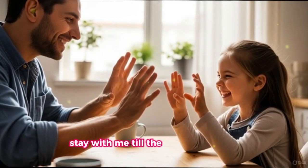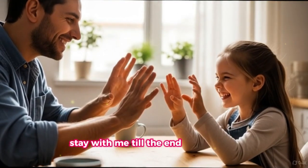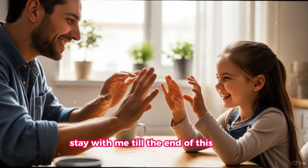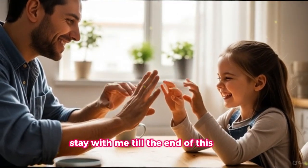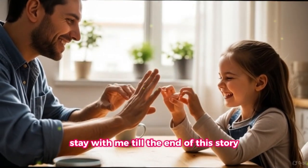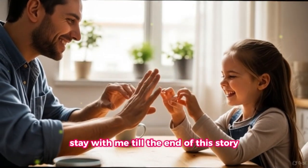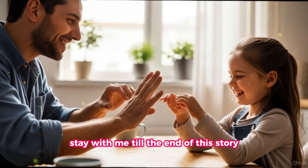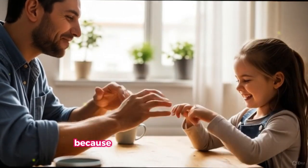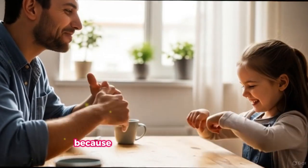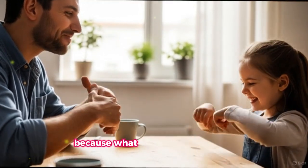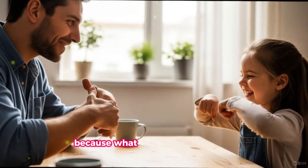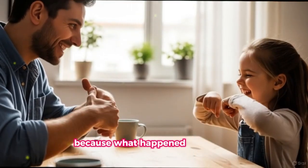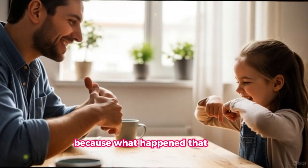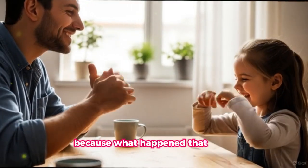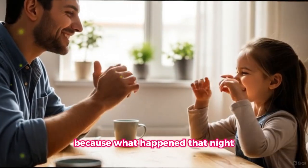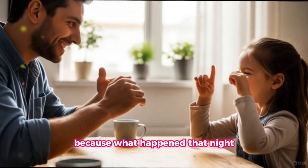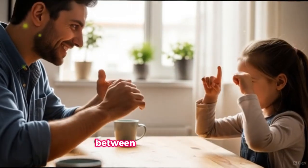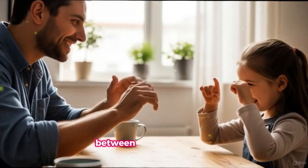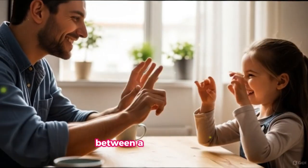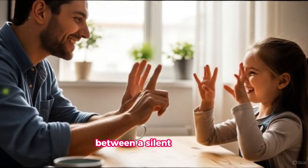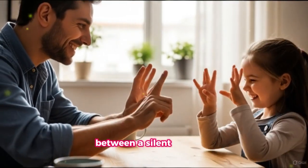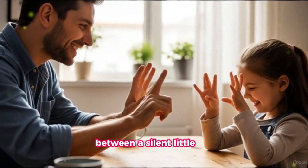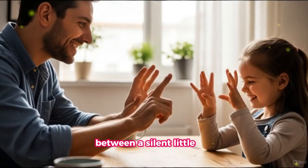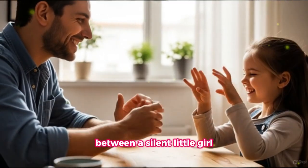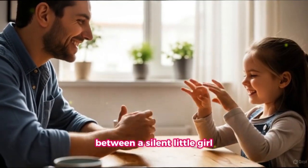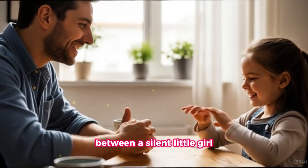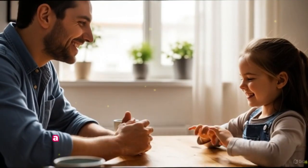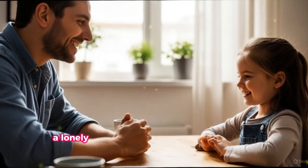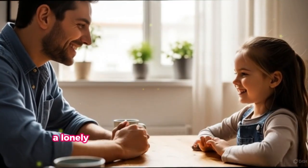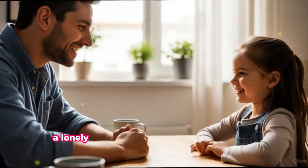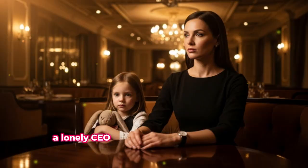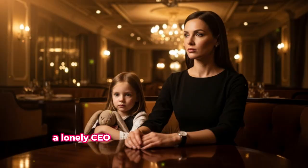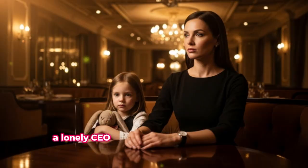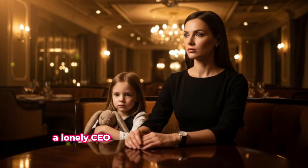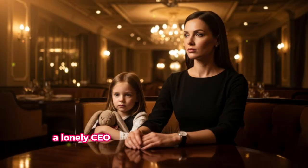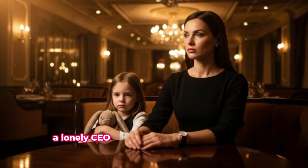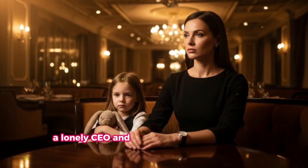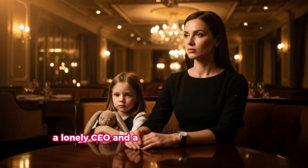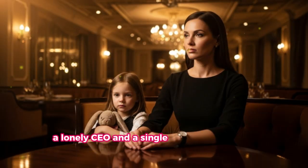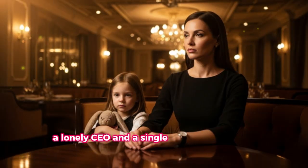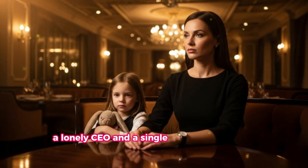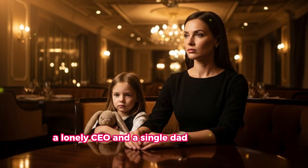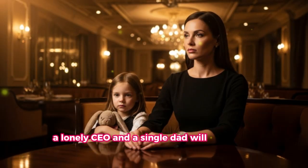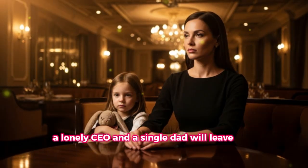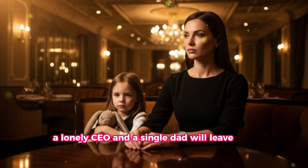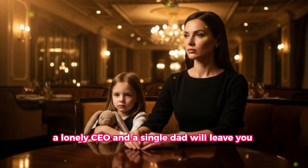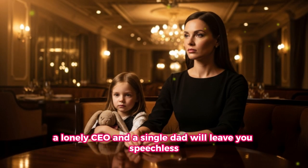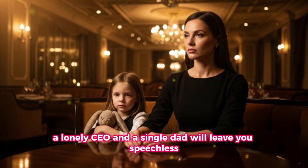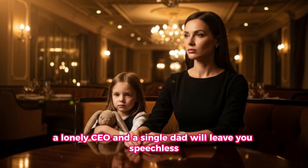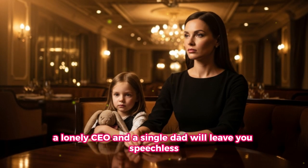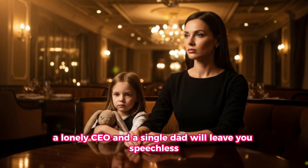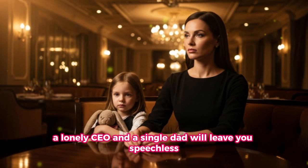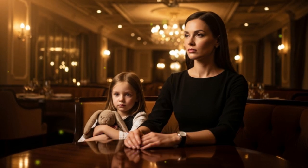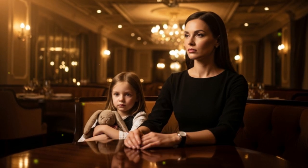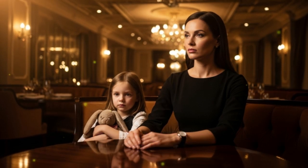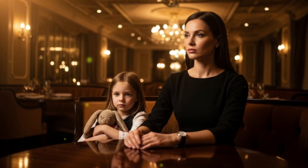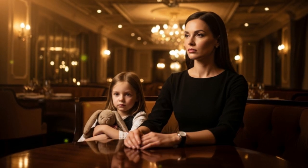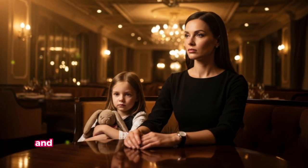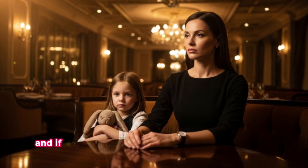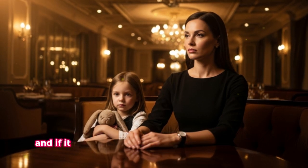of this story, because what happened that night between a silent little girl, a lonely CEO, and a single dad will leave you speechless. And if it